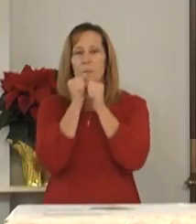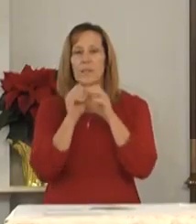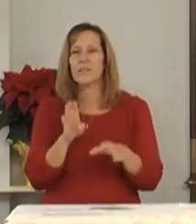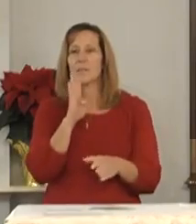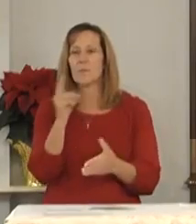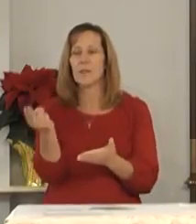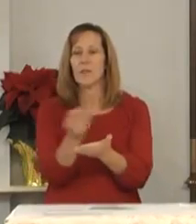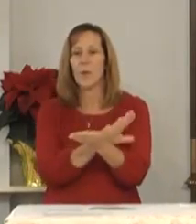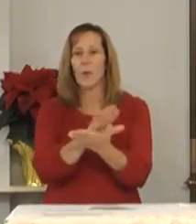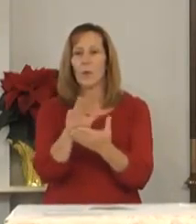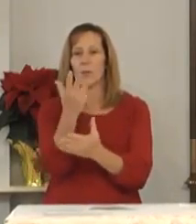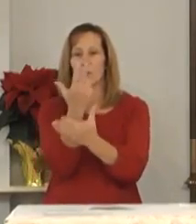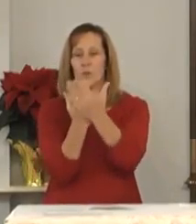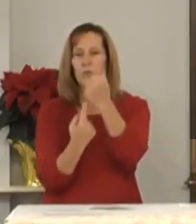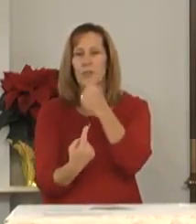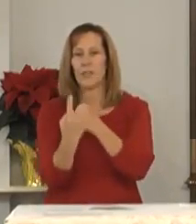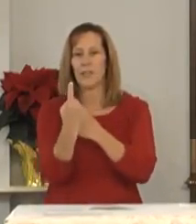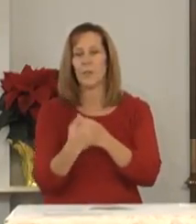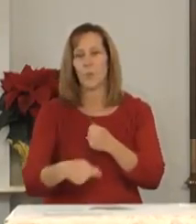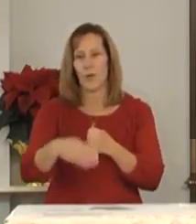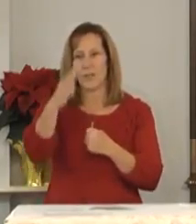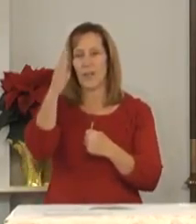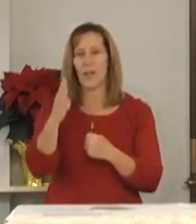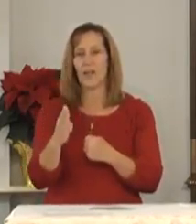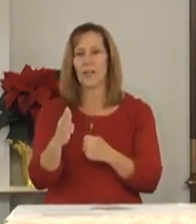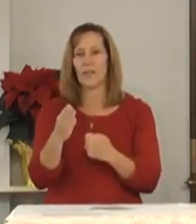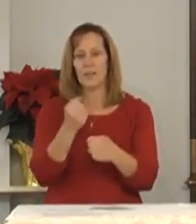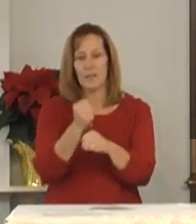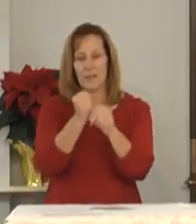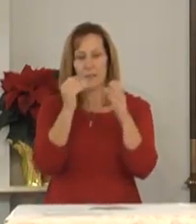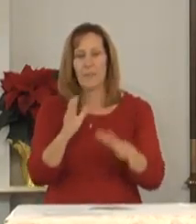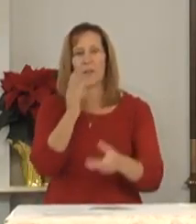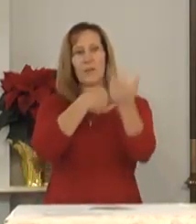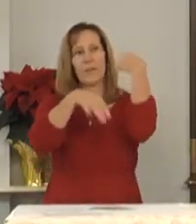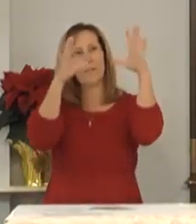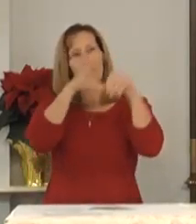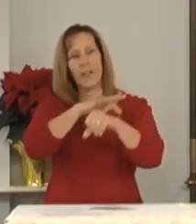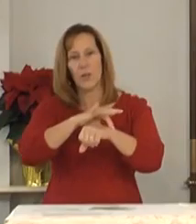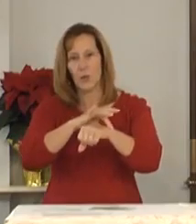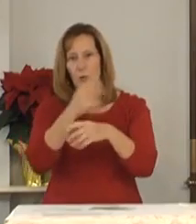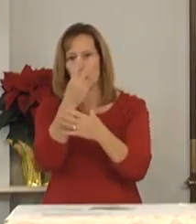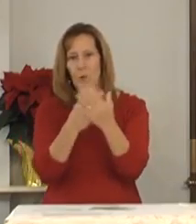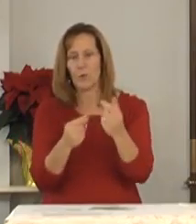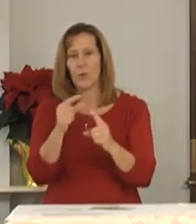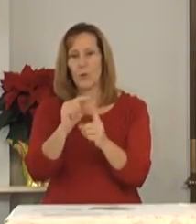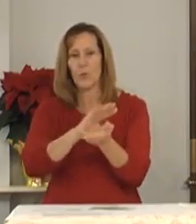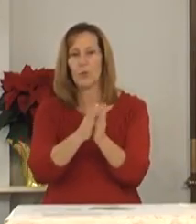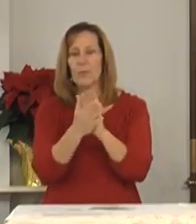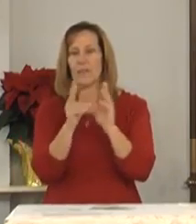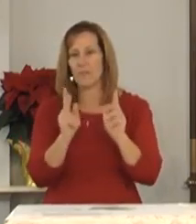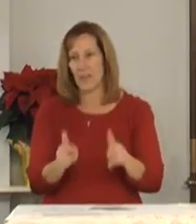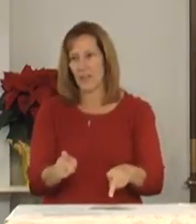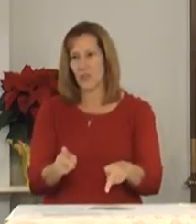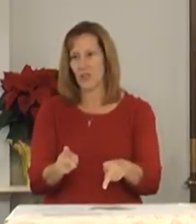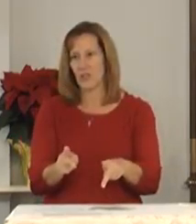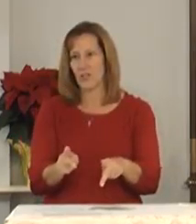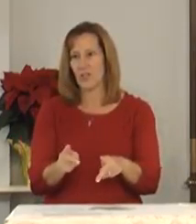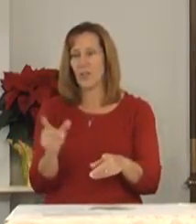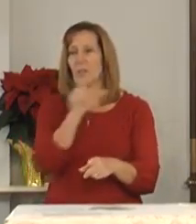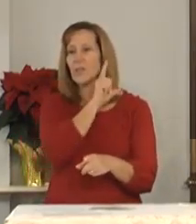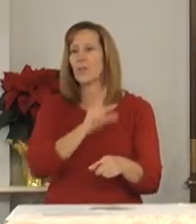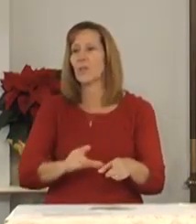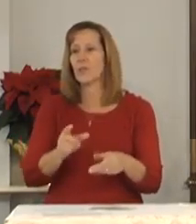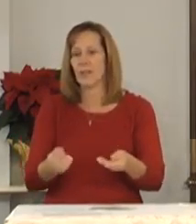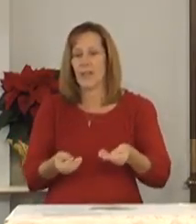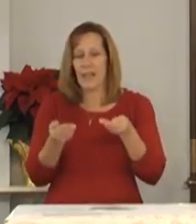Blessed be the Holy Trinity, one God, the maker of heaven and earth, the Word made flesh, the Lord